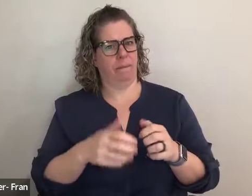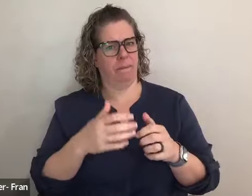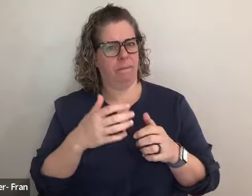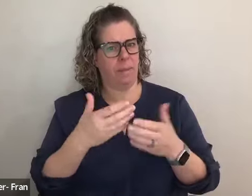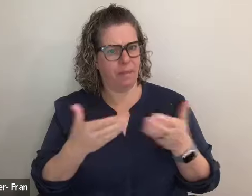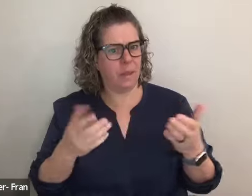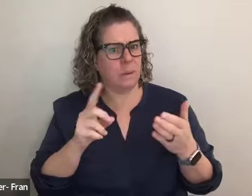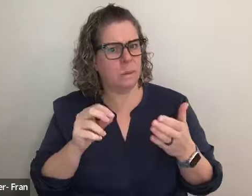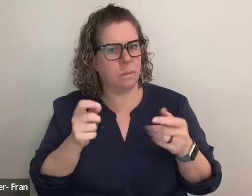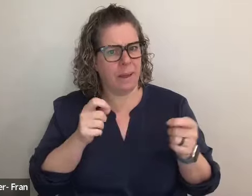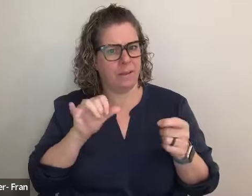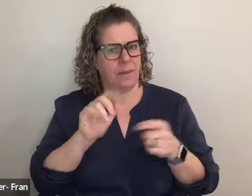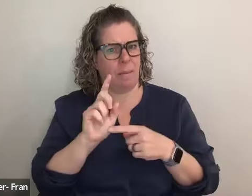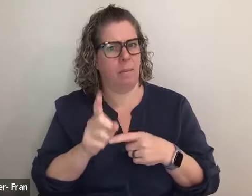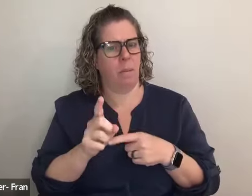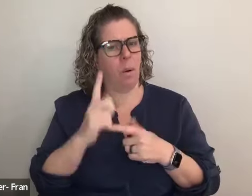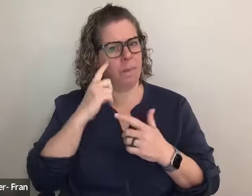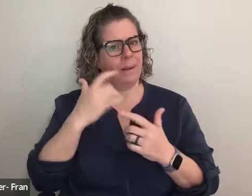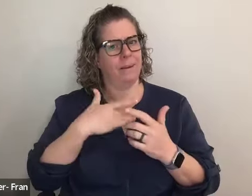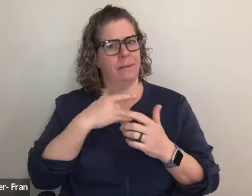those things in your life that are hard.